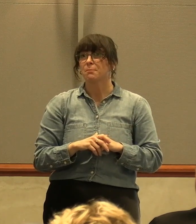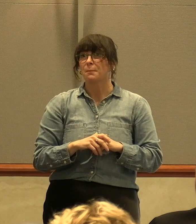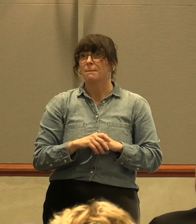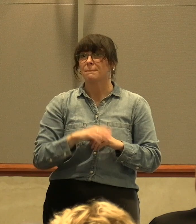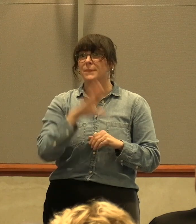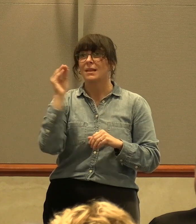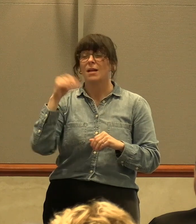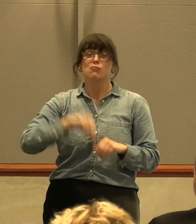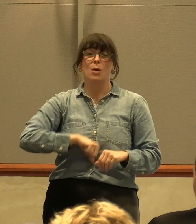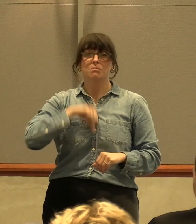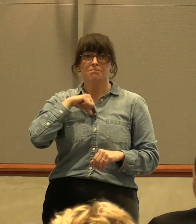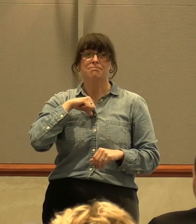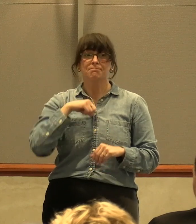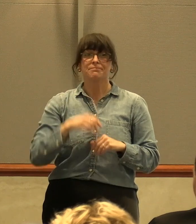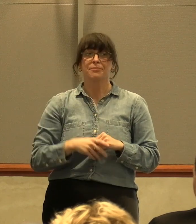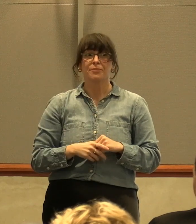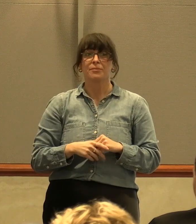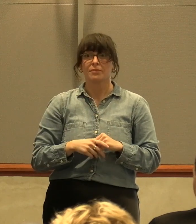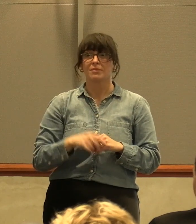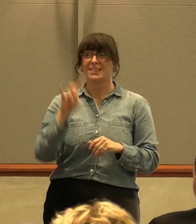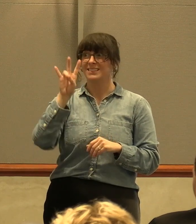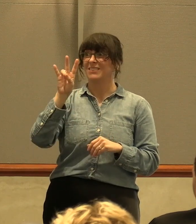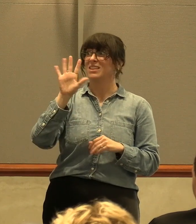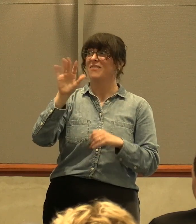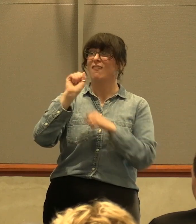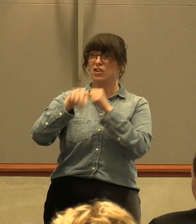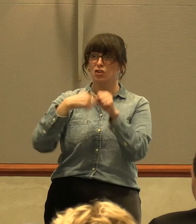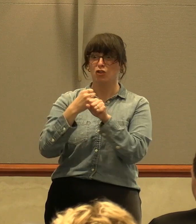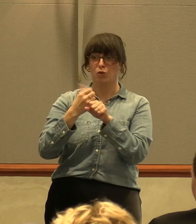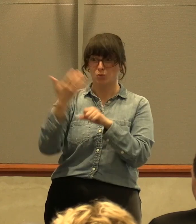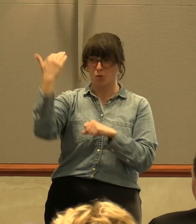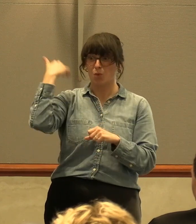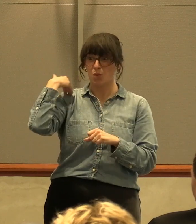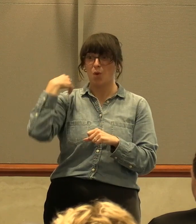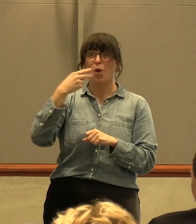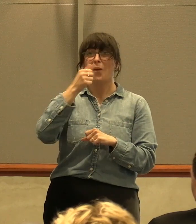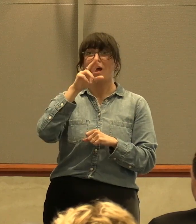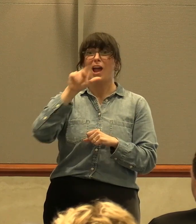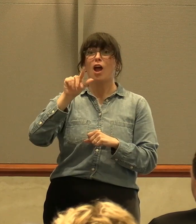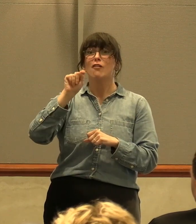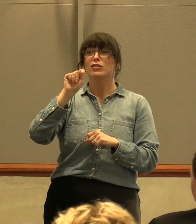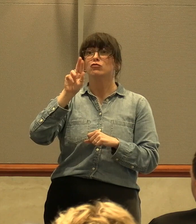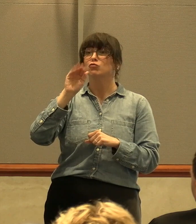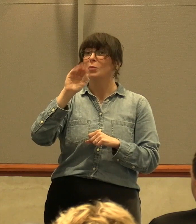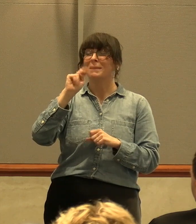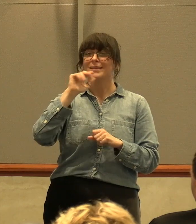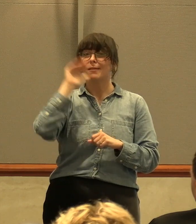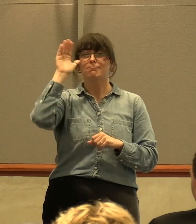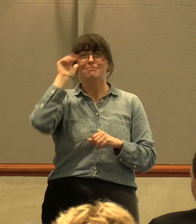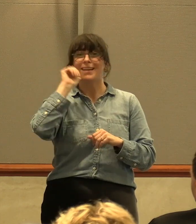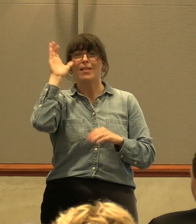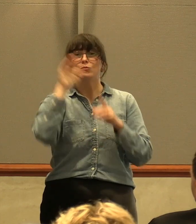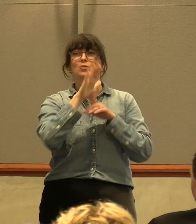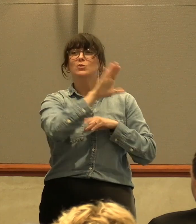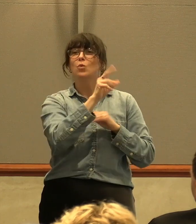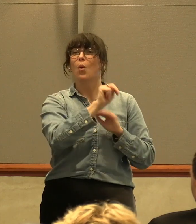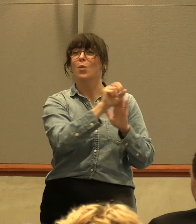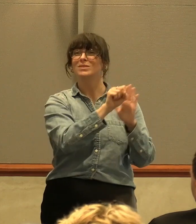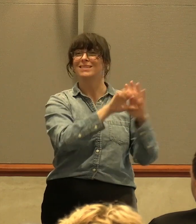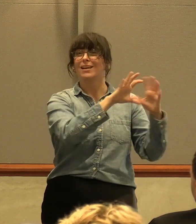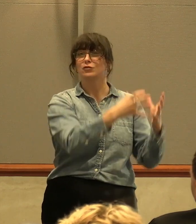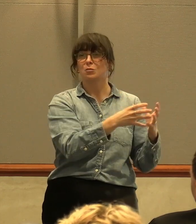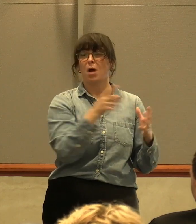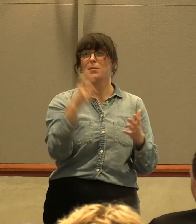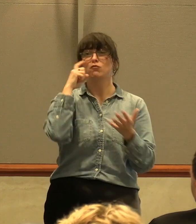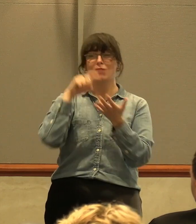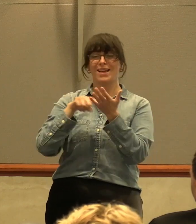And we're very proud that 75 years ago, Harry Truman, against the advice of his own State Department, recognized